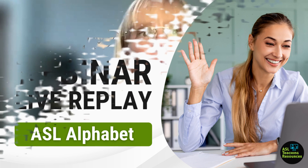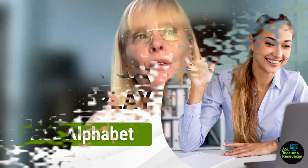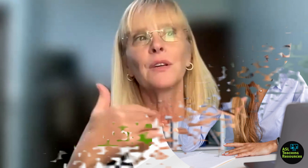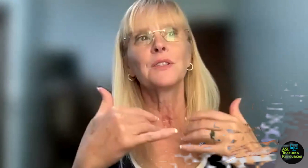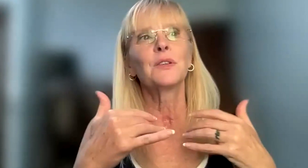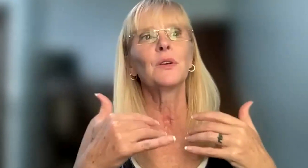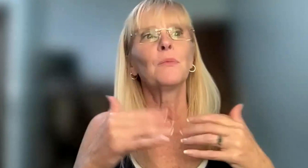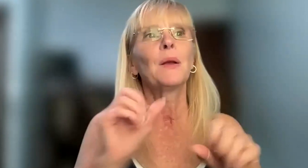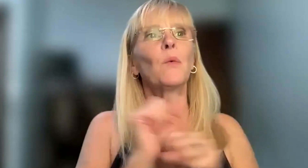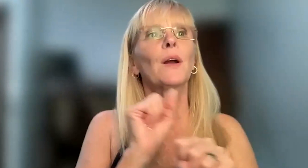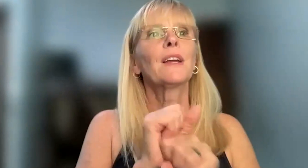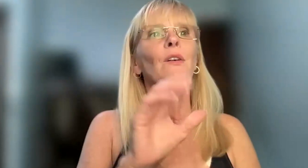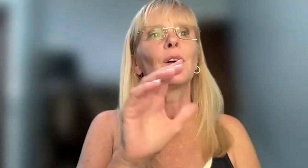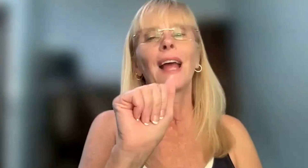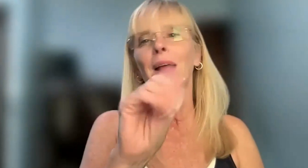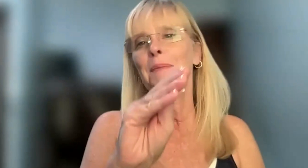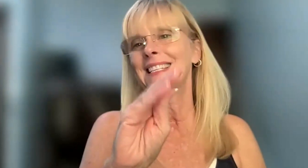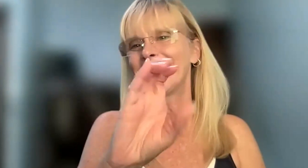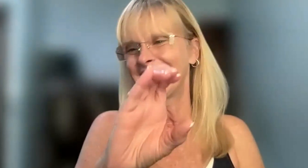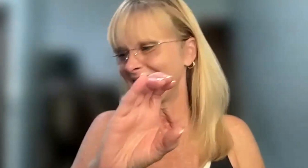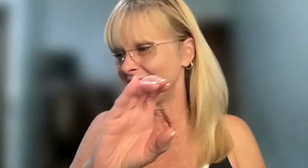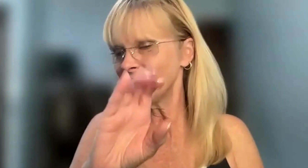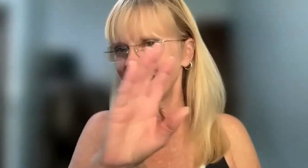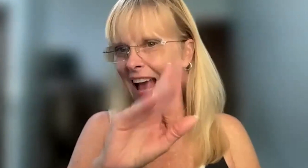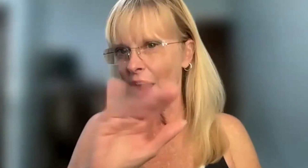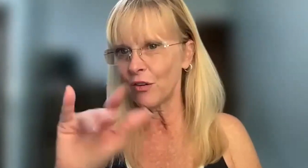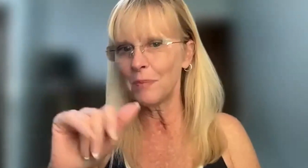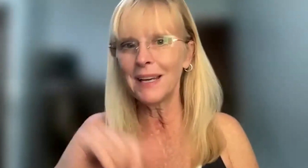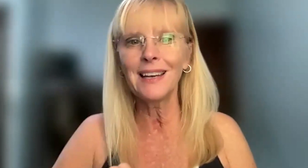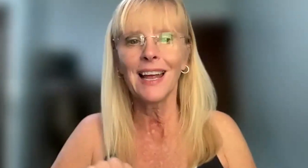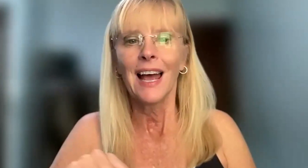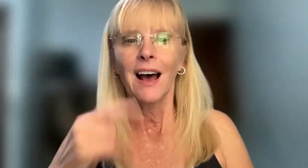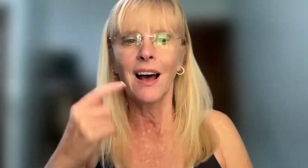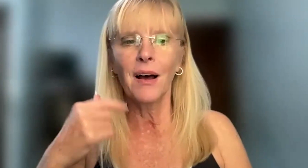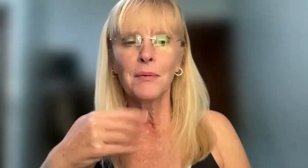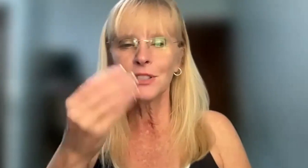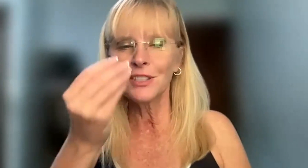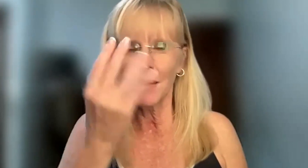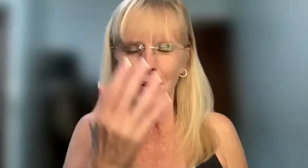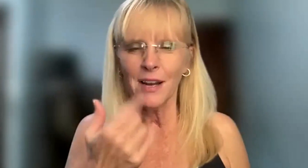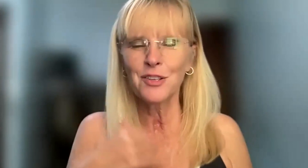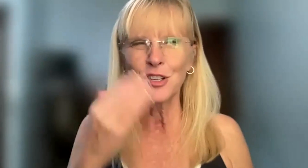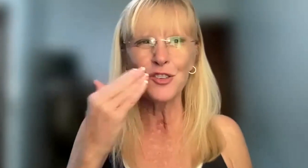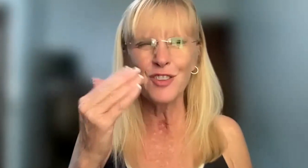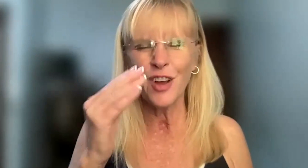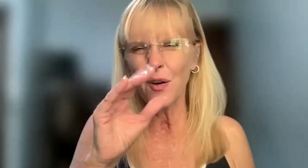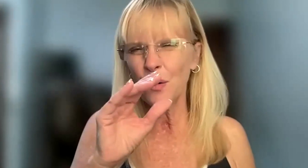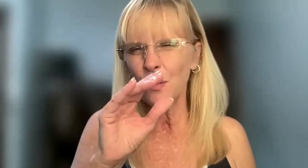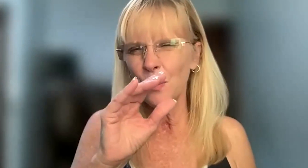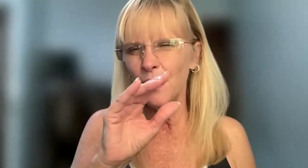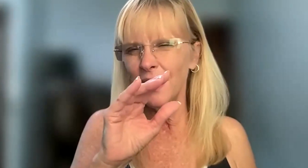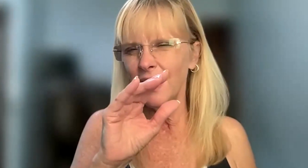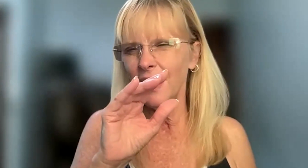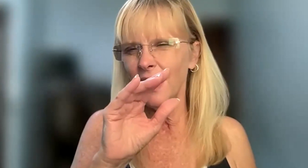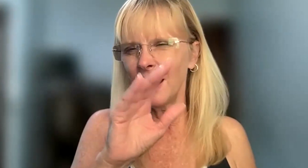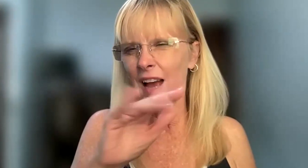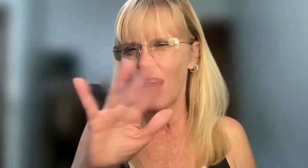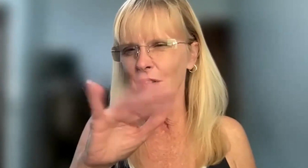We're going to be working on ABCs, the alphabet. Let me know, do you know the